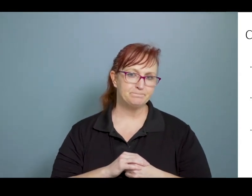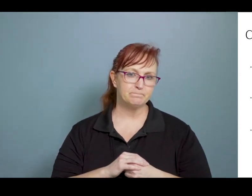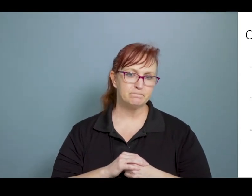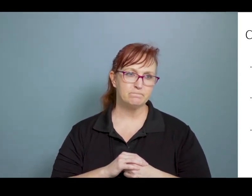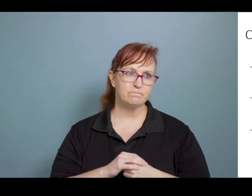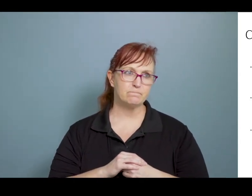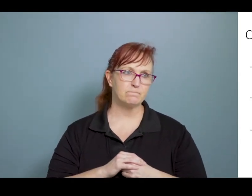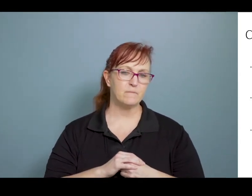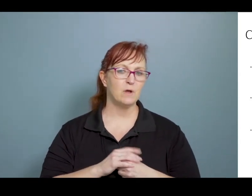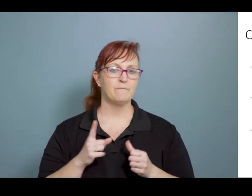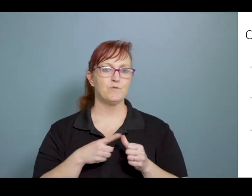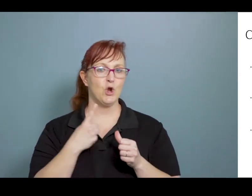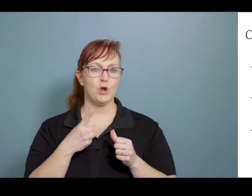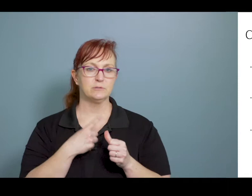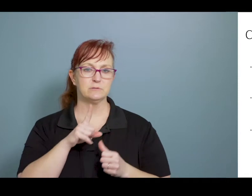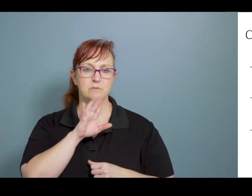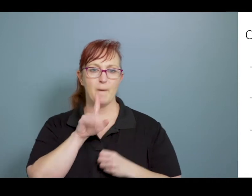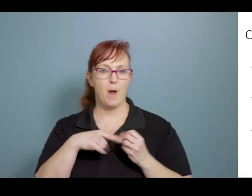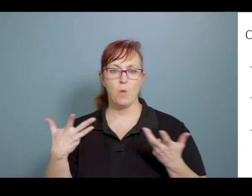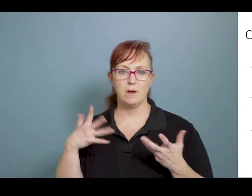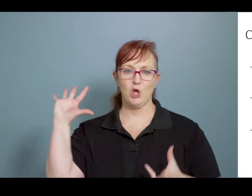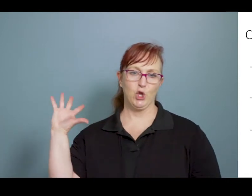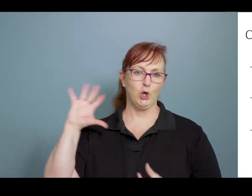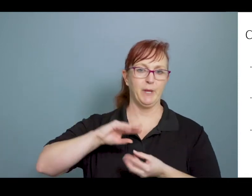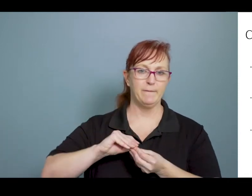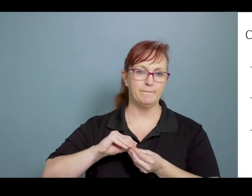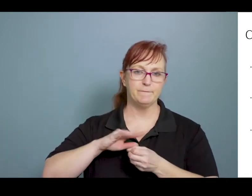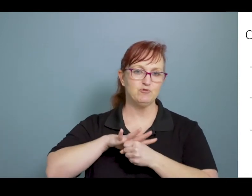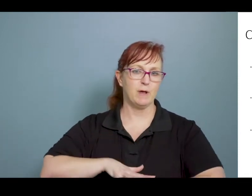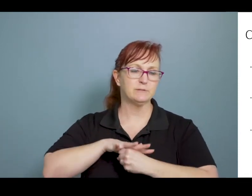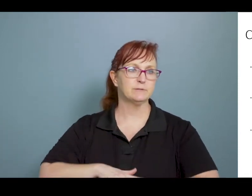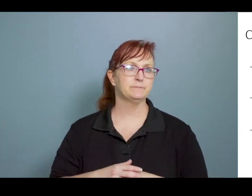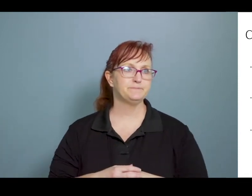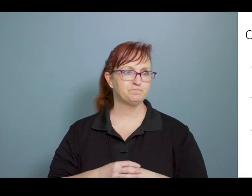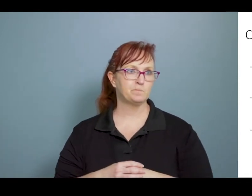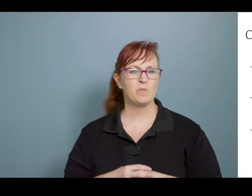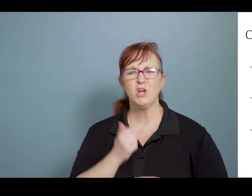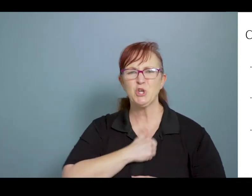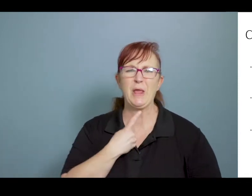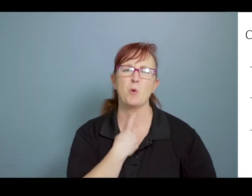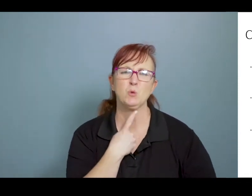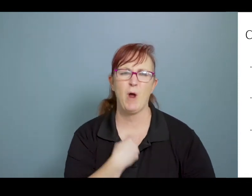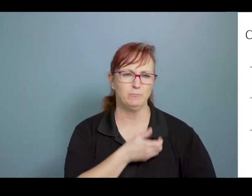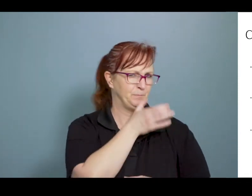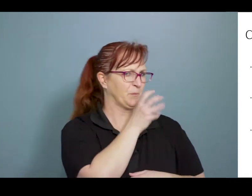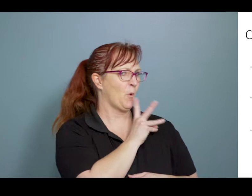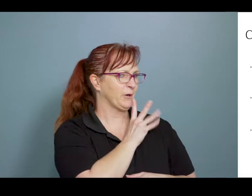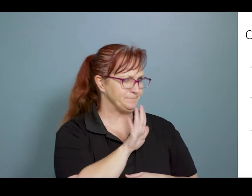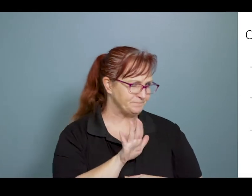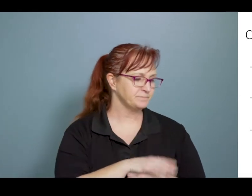starting with cumulative stress. Obviously need a drink of water. So we